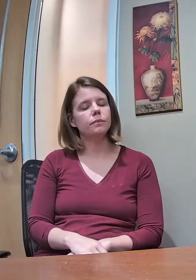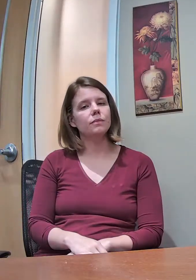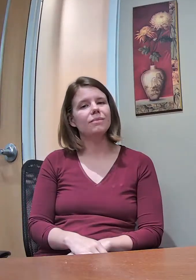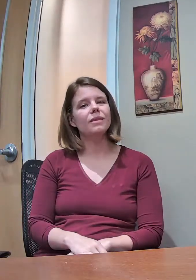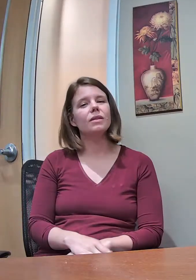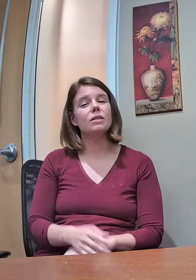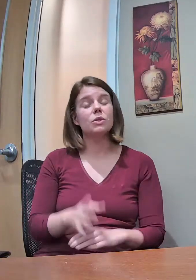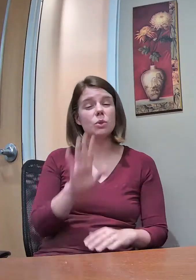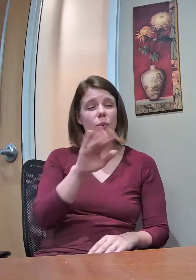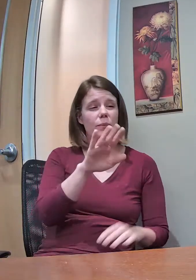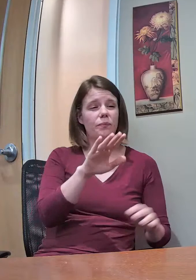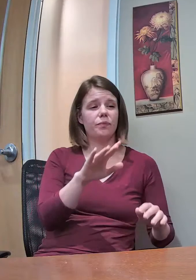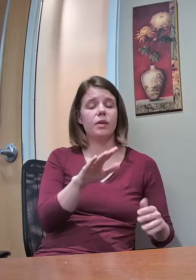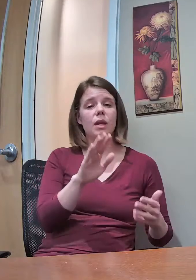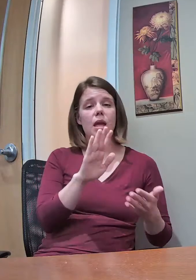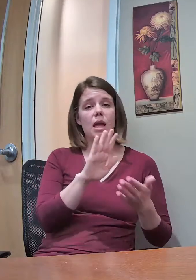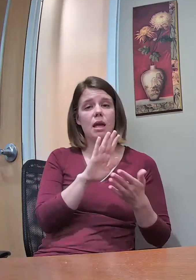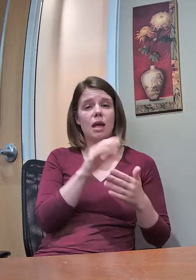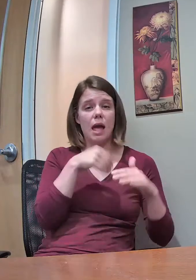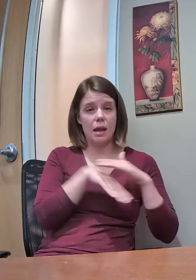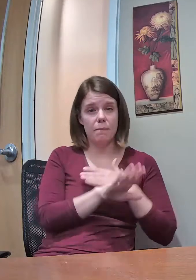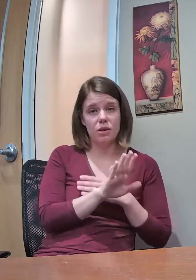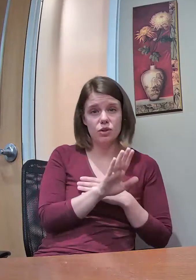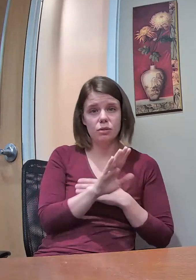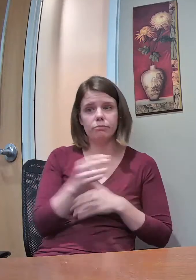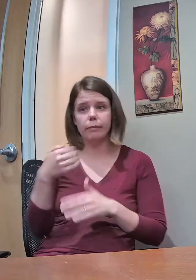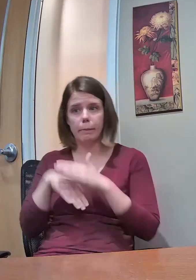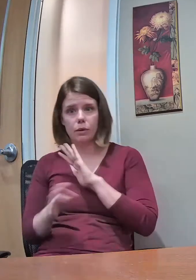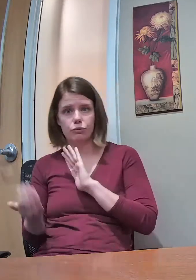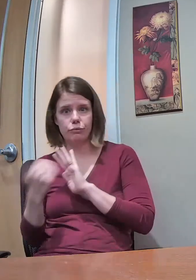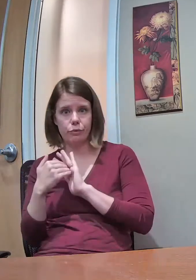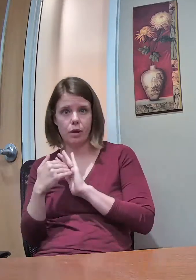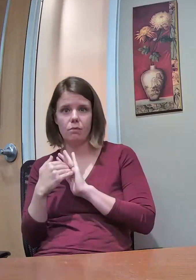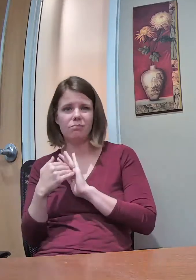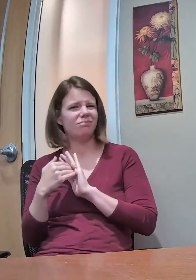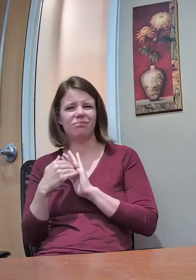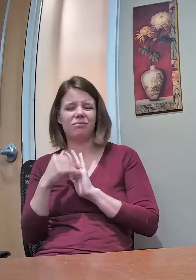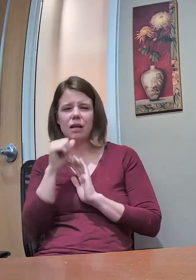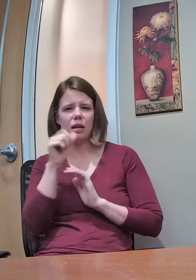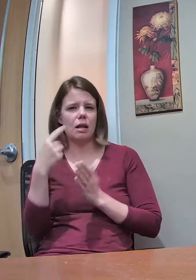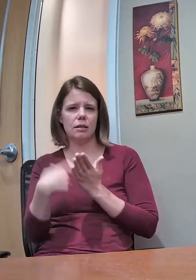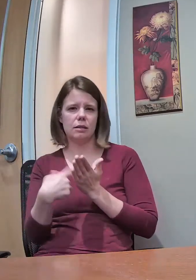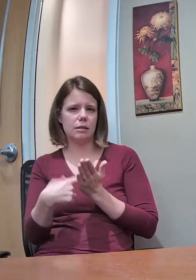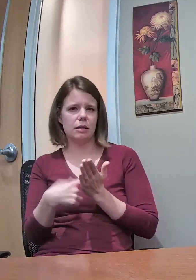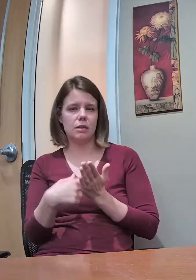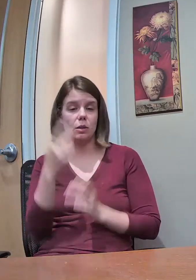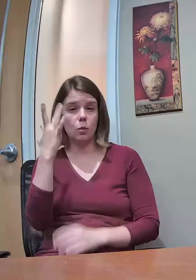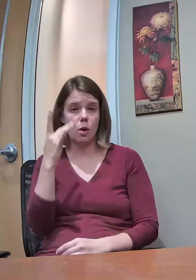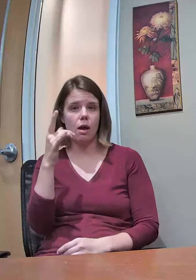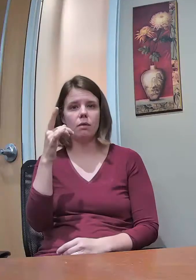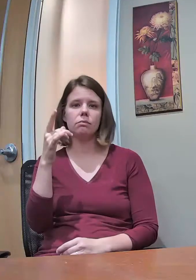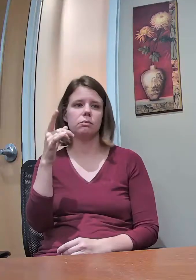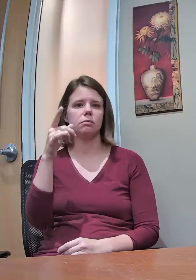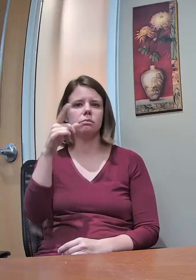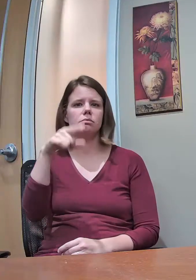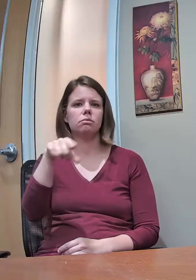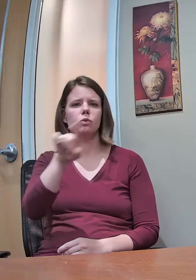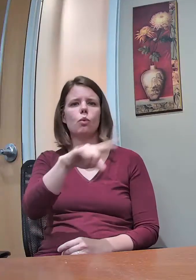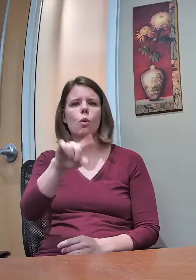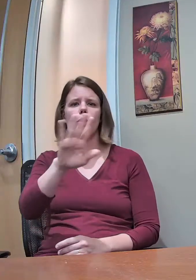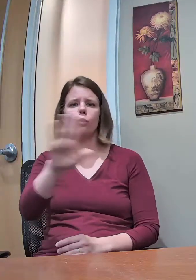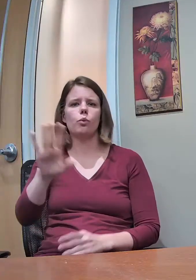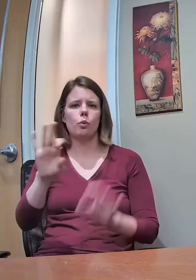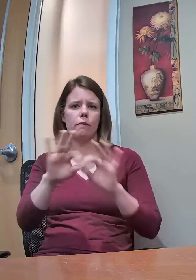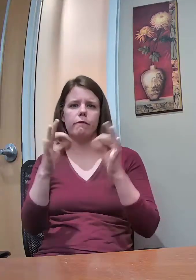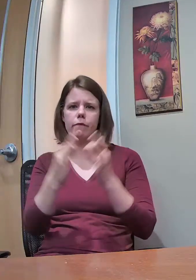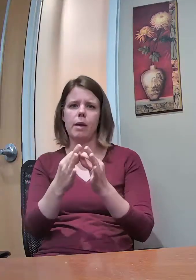and readmission because everybody listening has already had their family admitted to the home. I'm going to talk